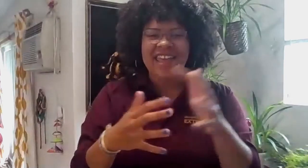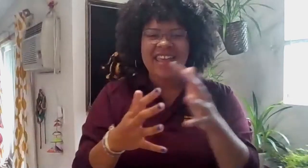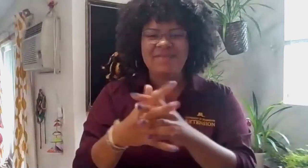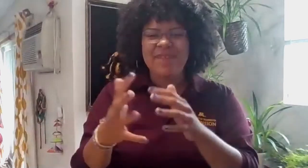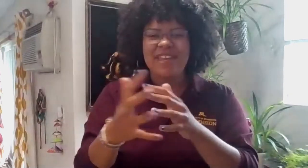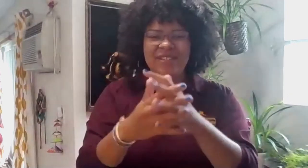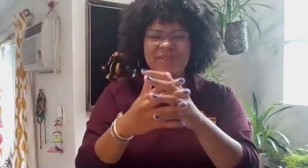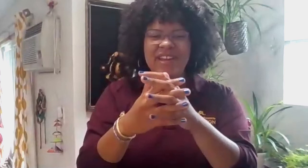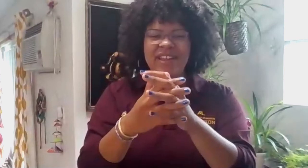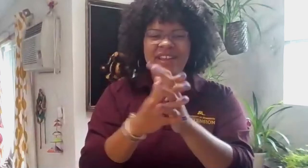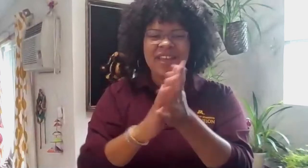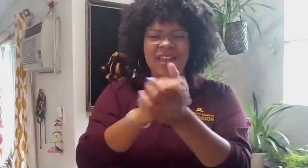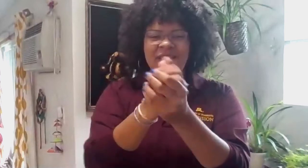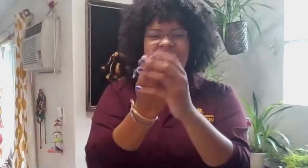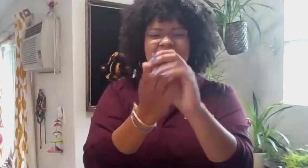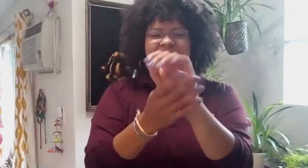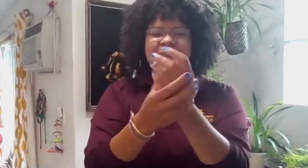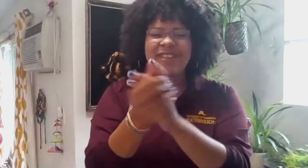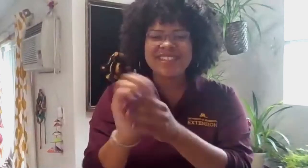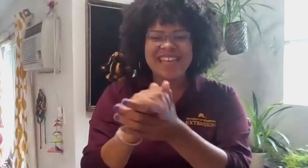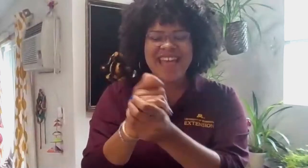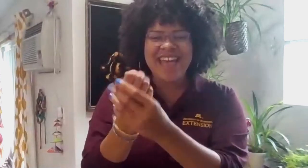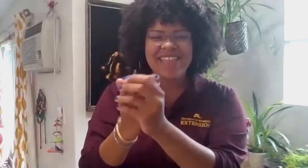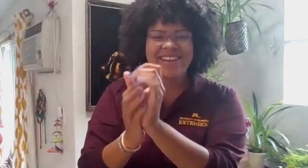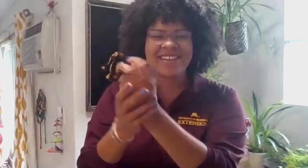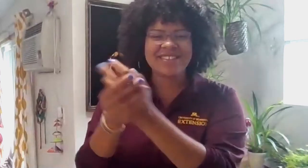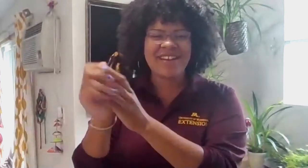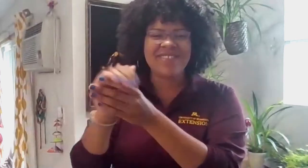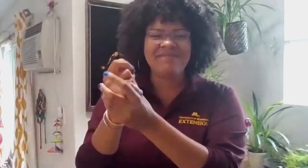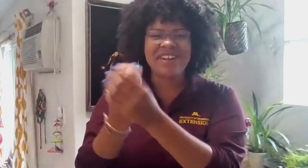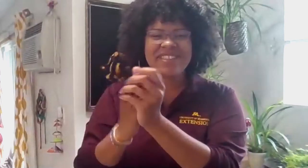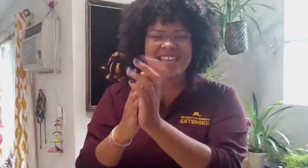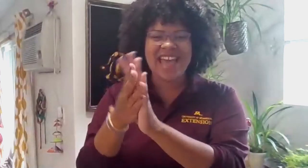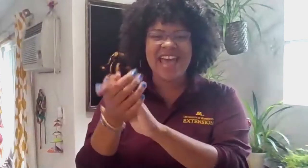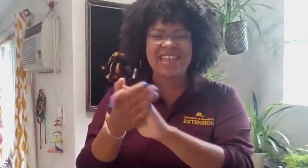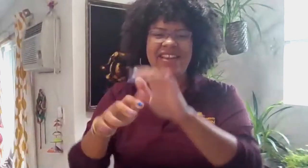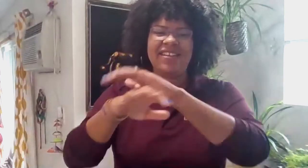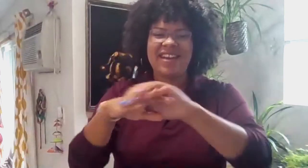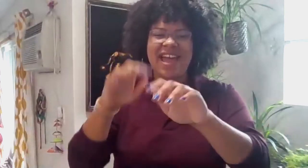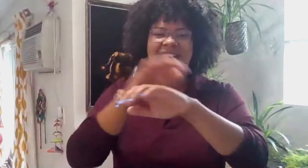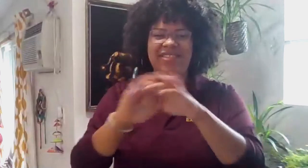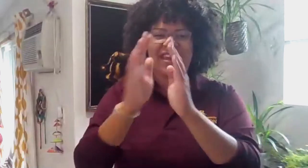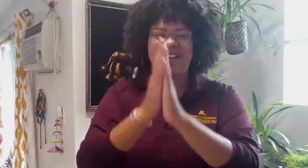in between, scrub them both together, scrub them both together, now they're